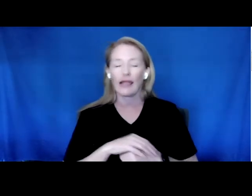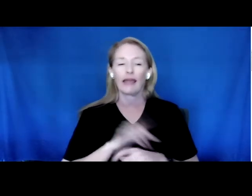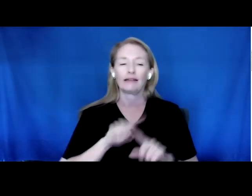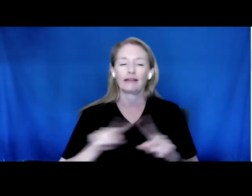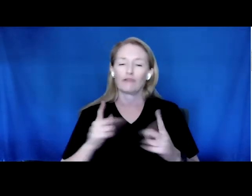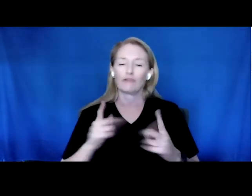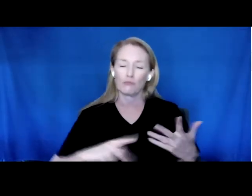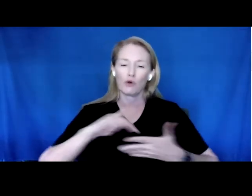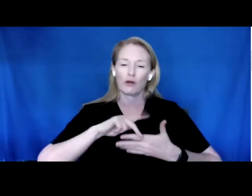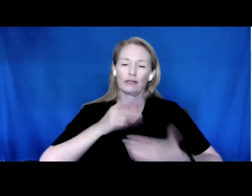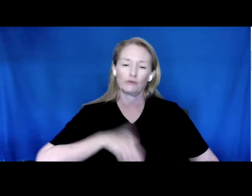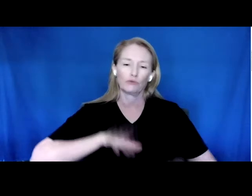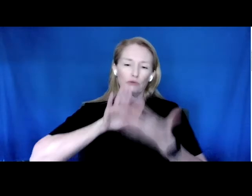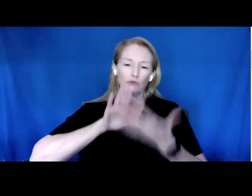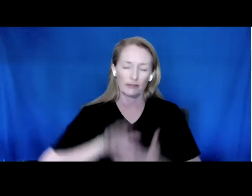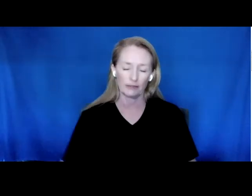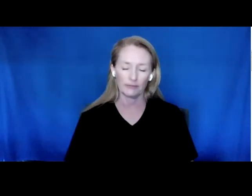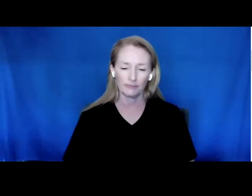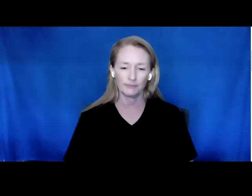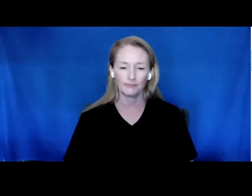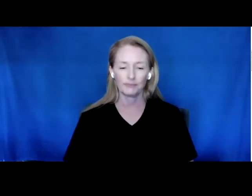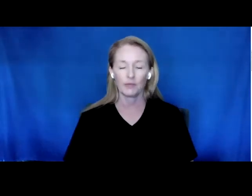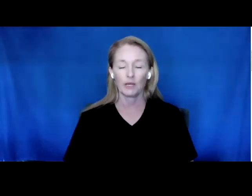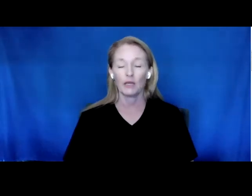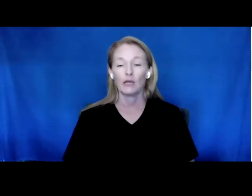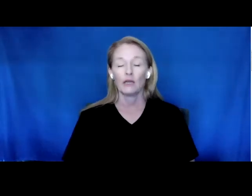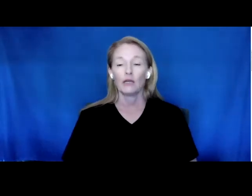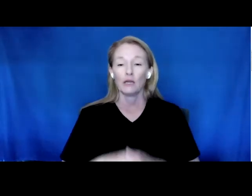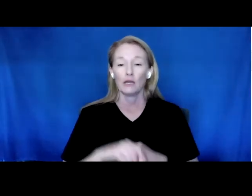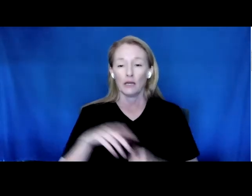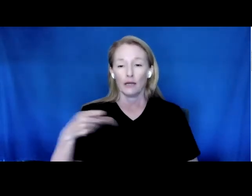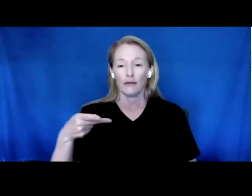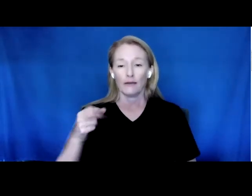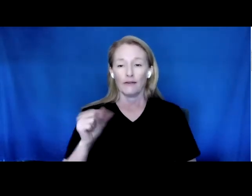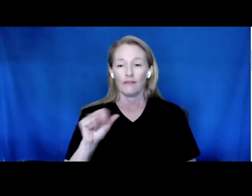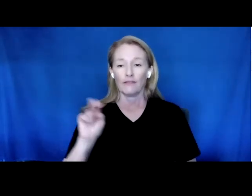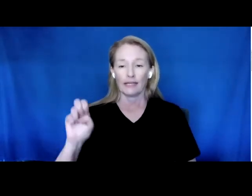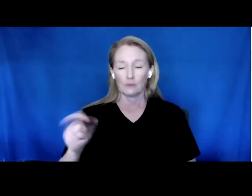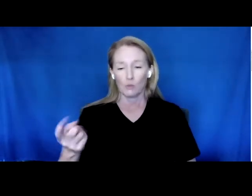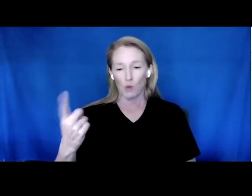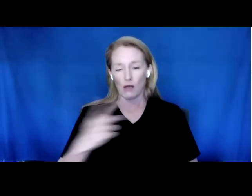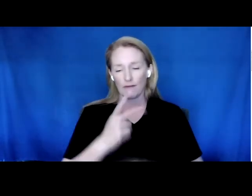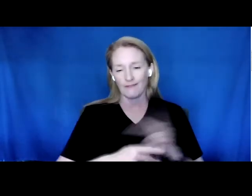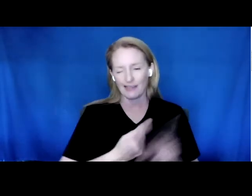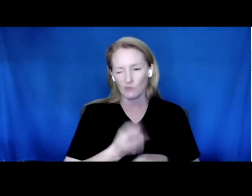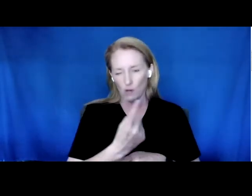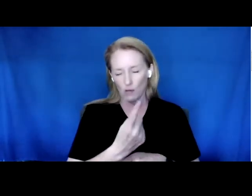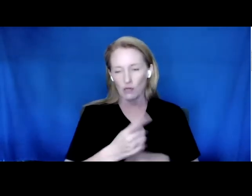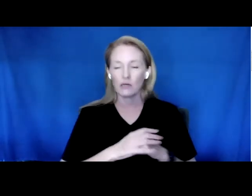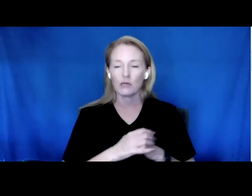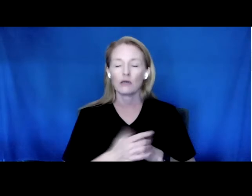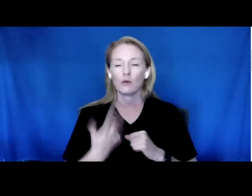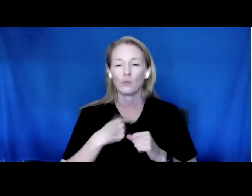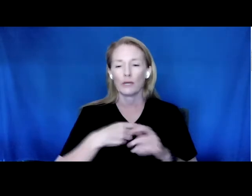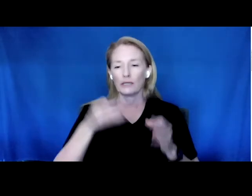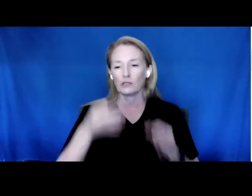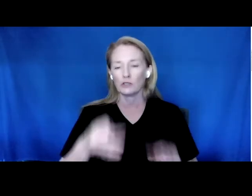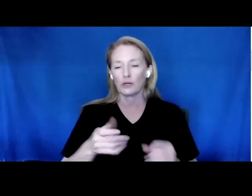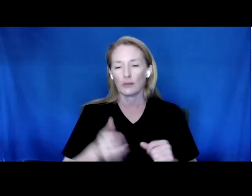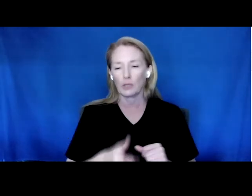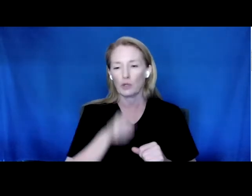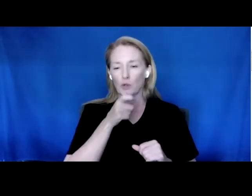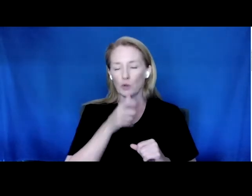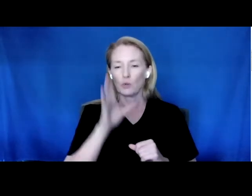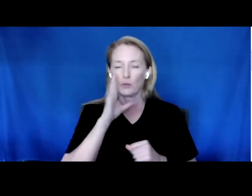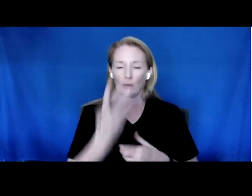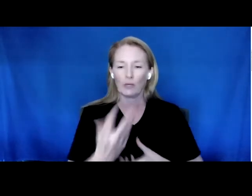So we'll start with phase 1. And in phase 1, we determine who we're going to include and exclude from